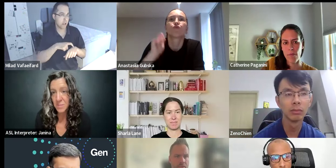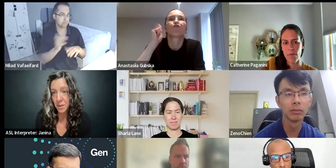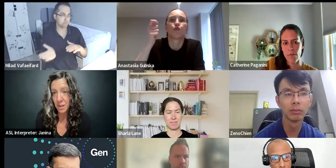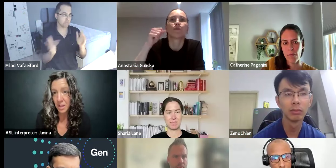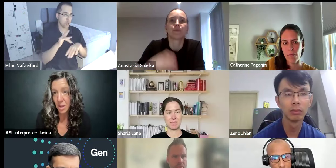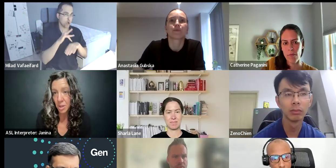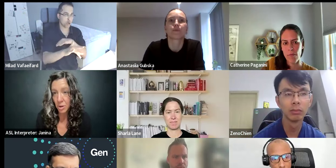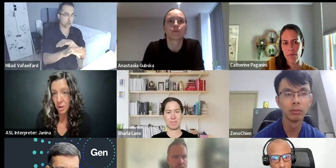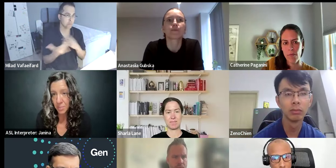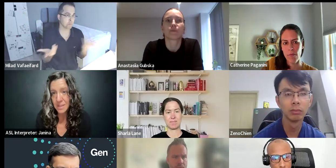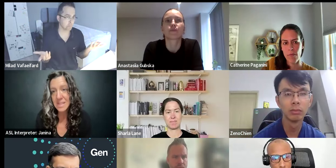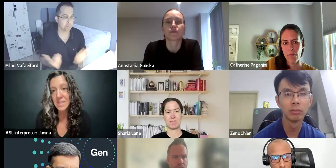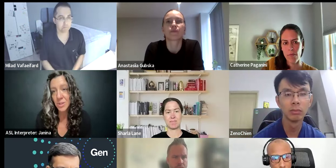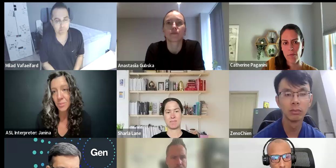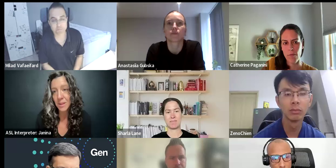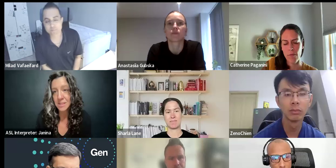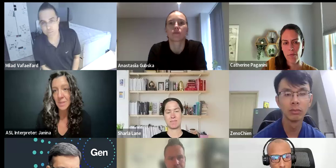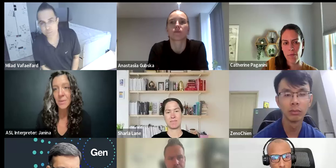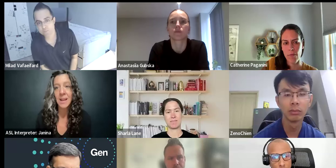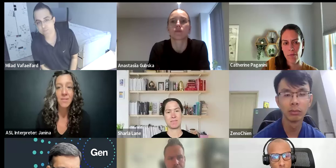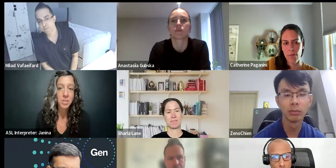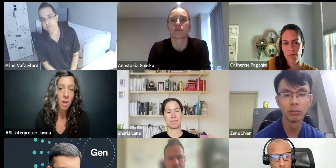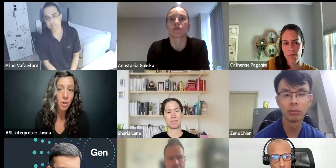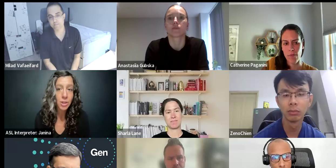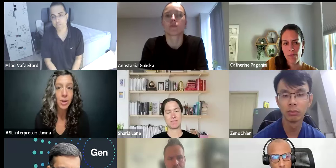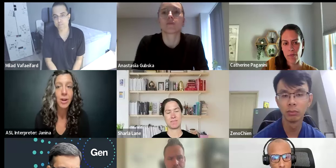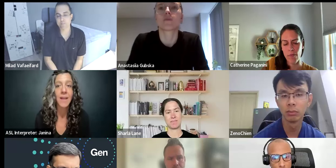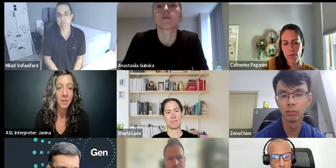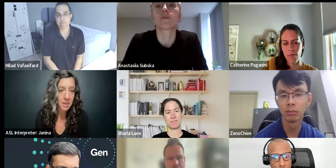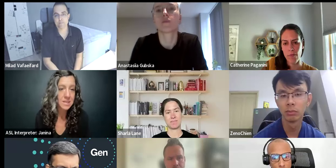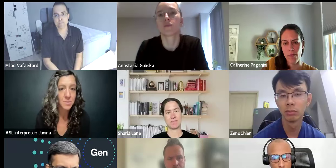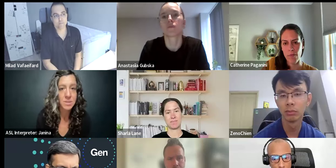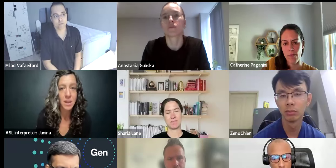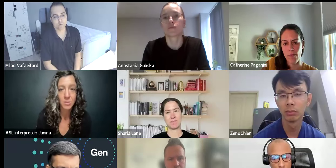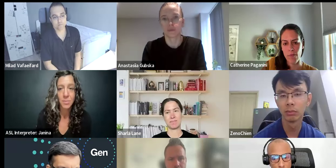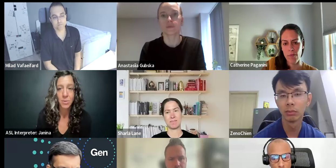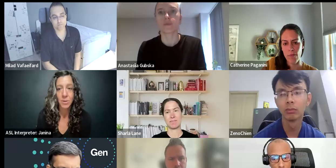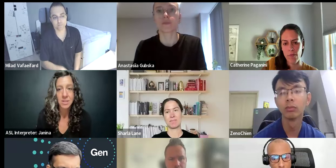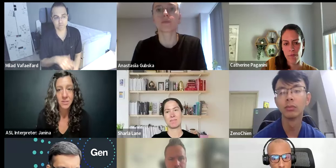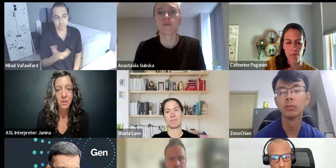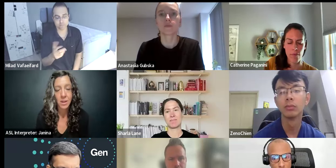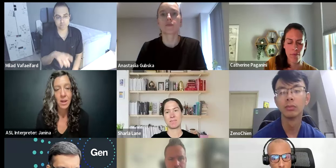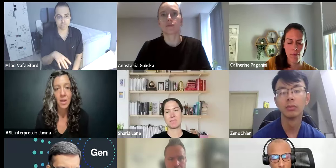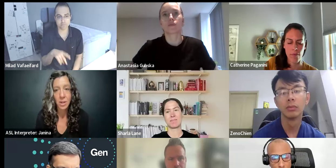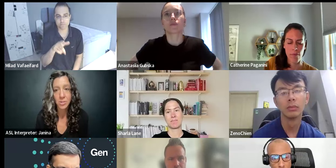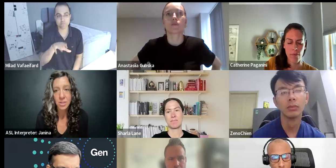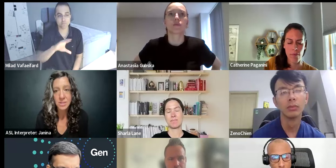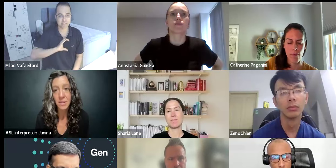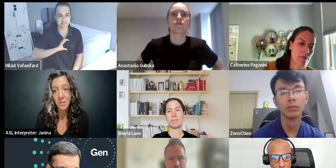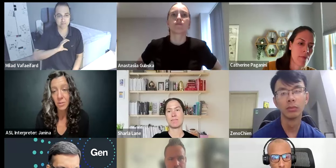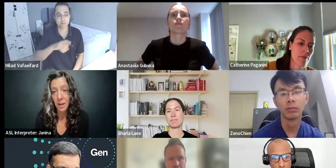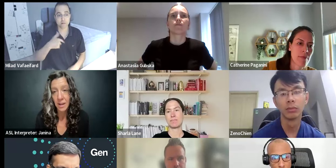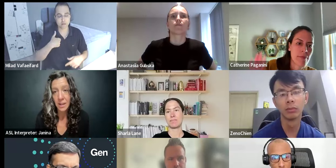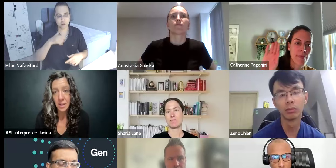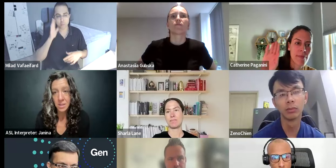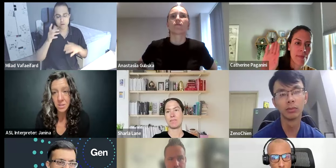If we have a speaker in Europe, it's easier because then we can have the talk earlier and that can be accessible to other people in the rest of the, in other countries.